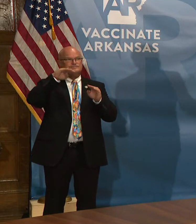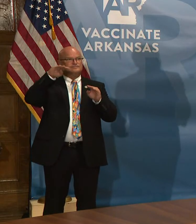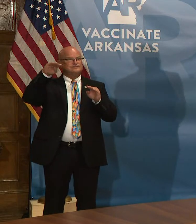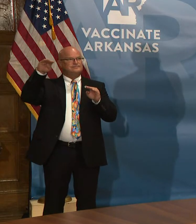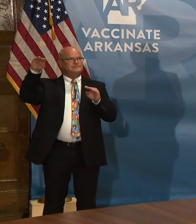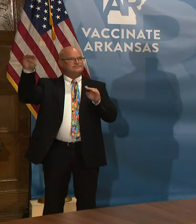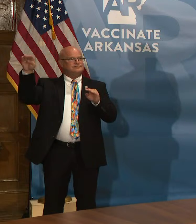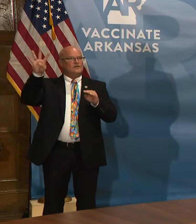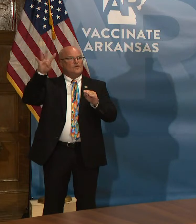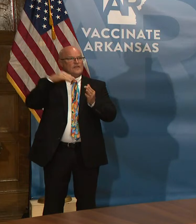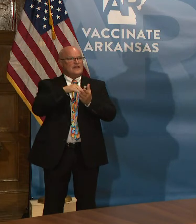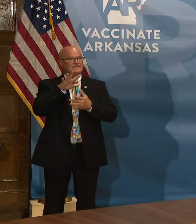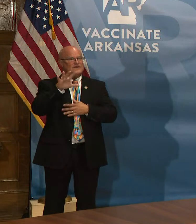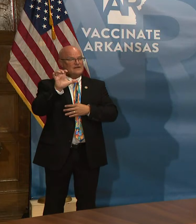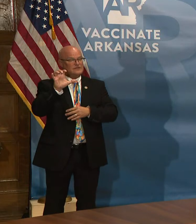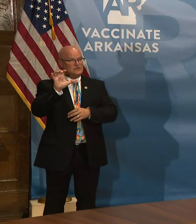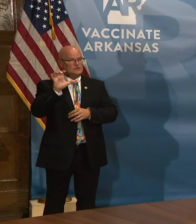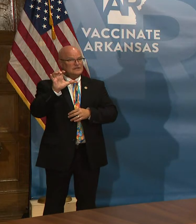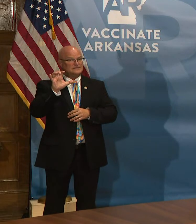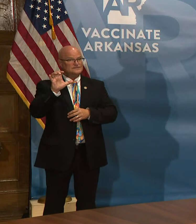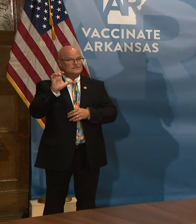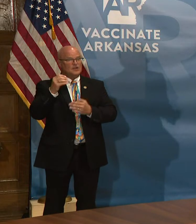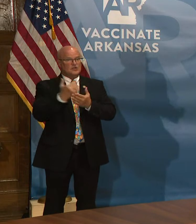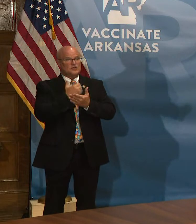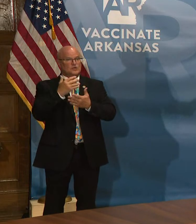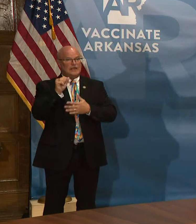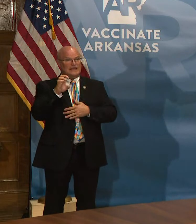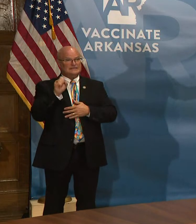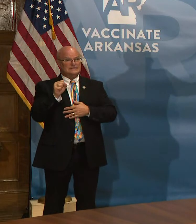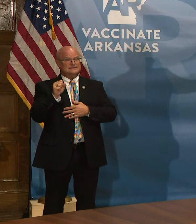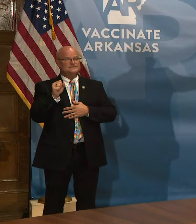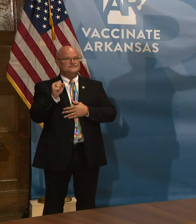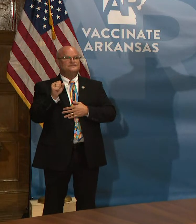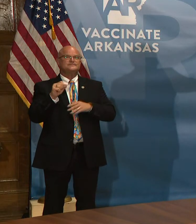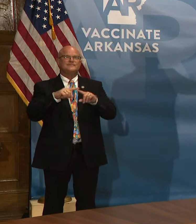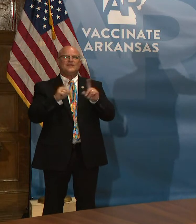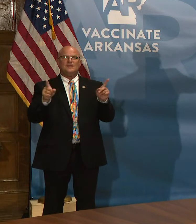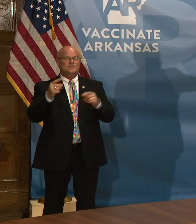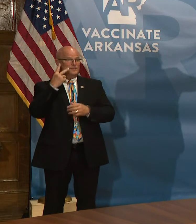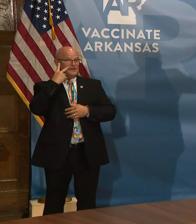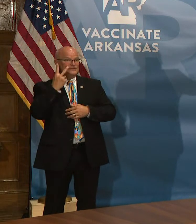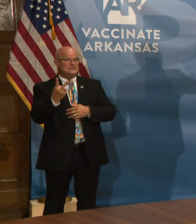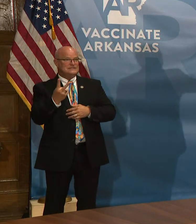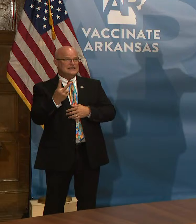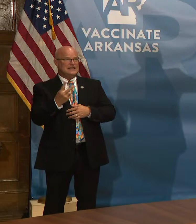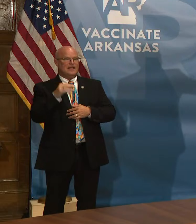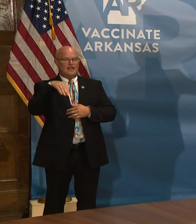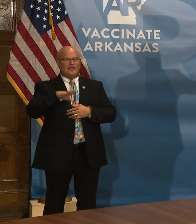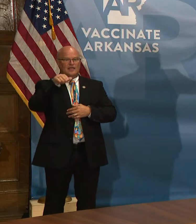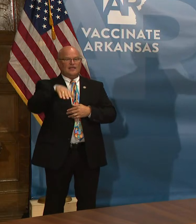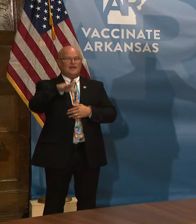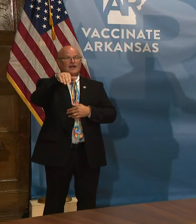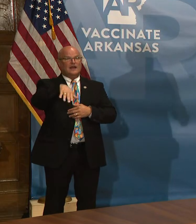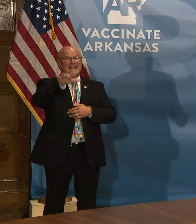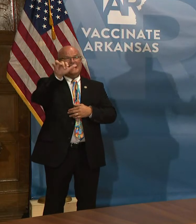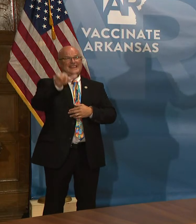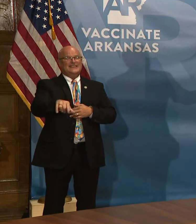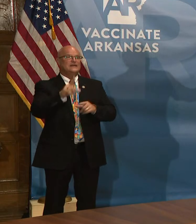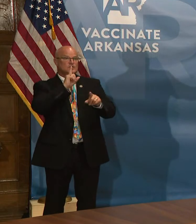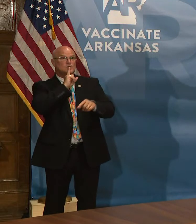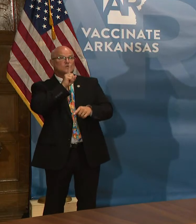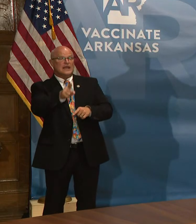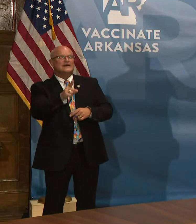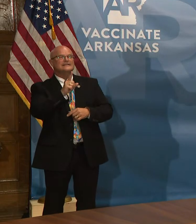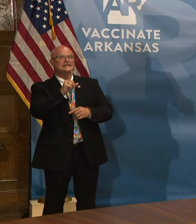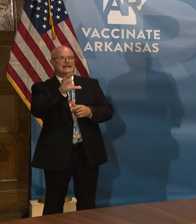up to 4,500 new cases, and yet you see the jagged line, which is the reality,